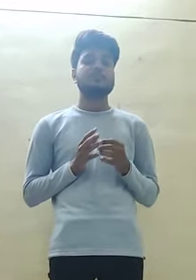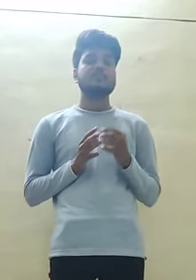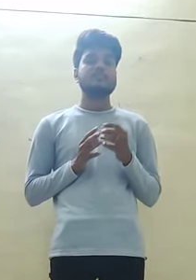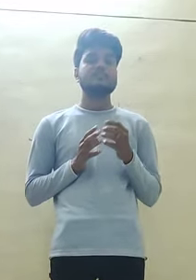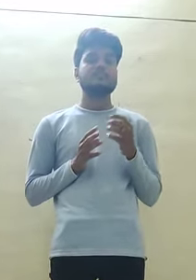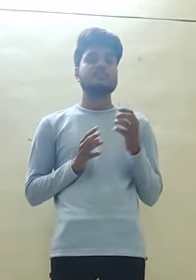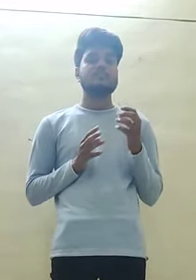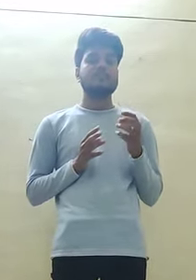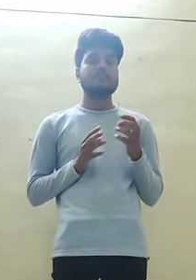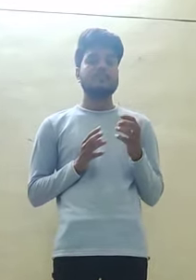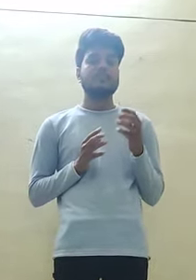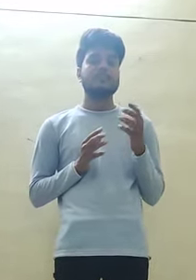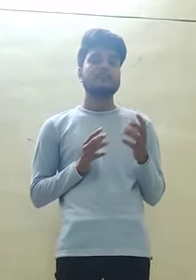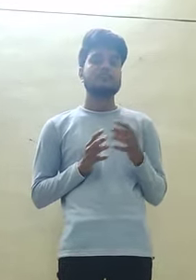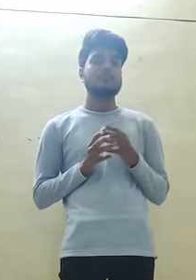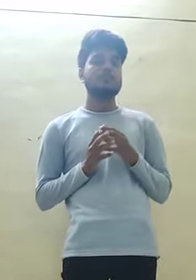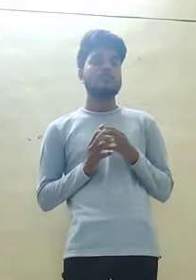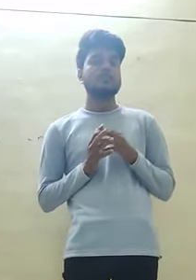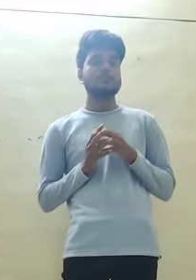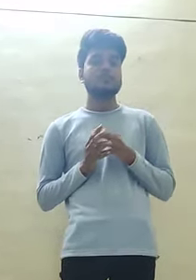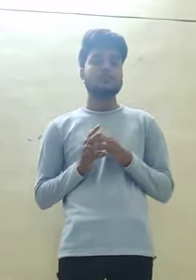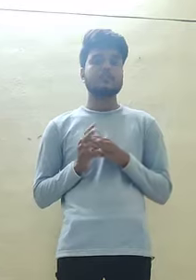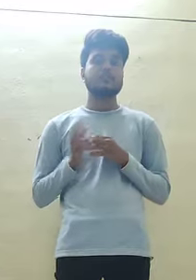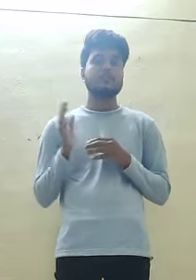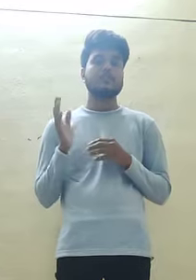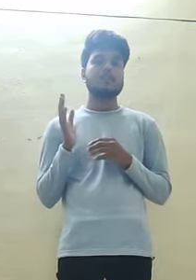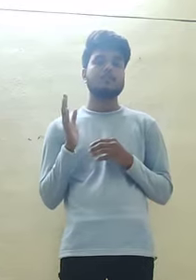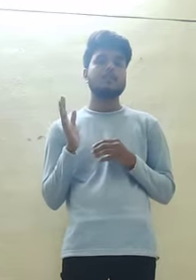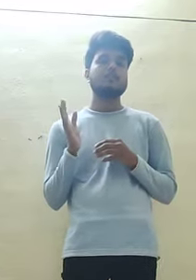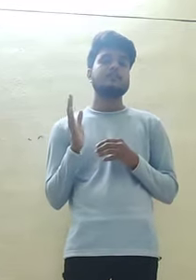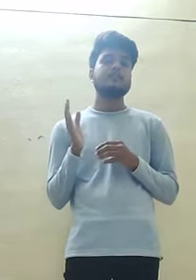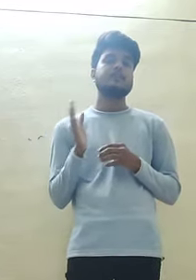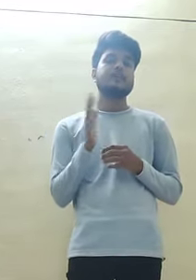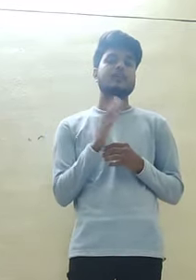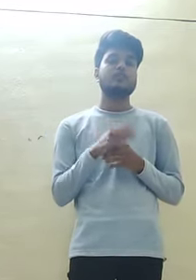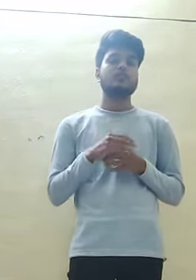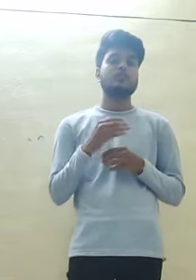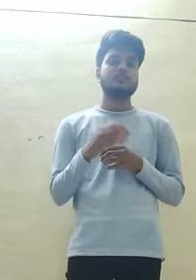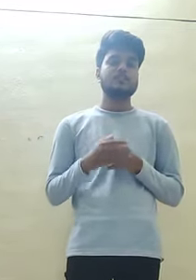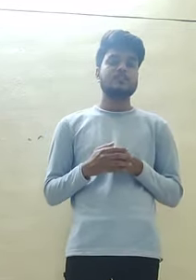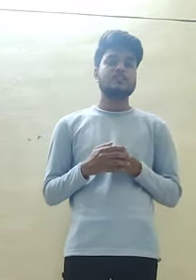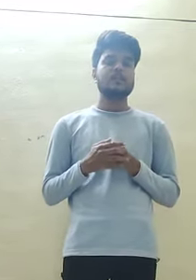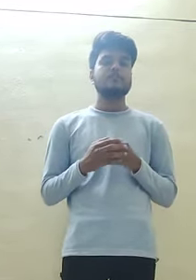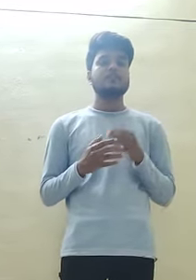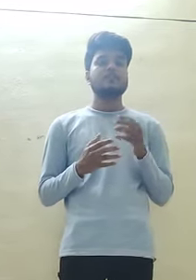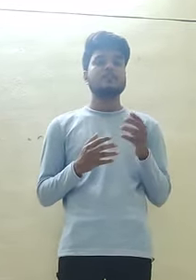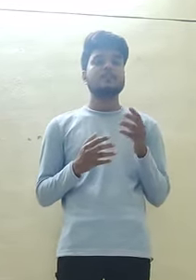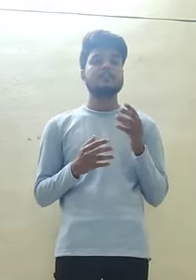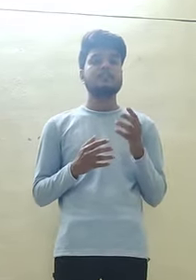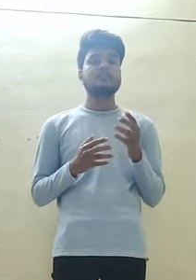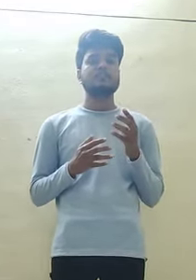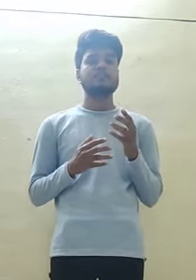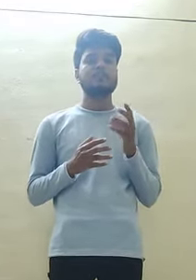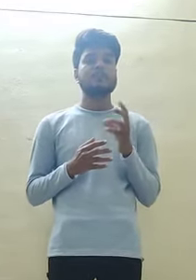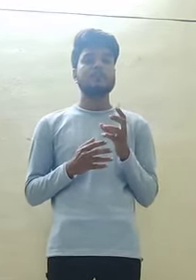function is the same as that of the body expression. But when there are more than one statement, then this must be enclosed